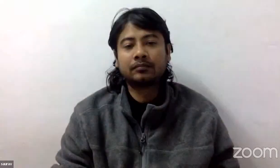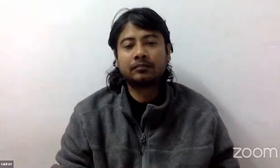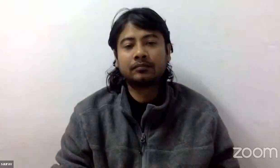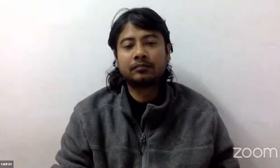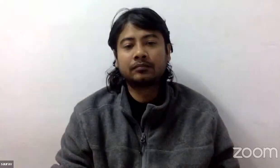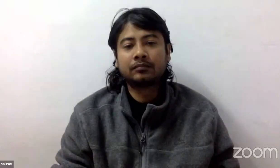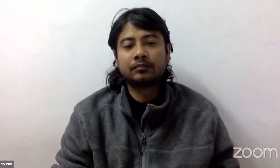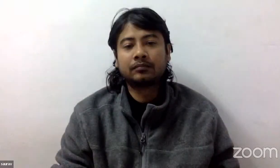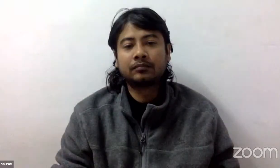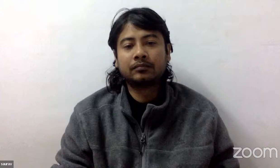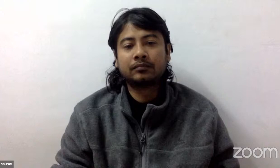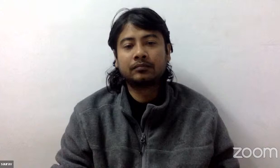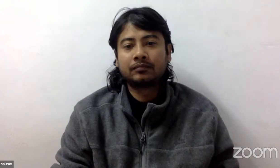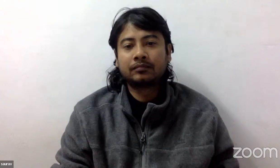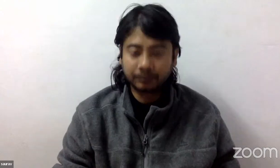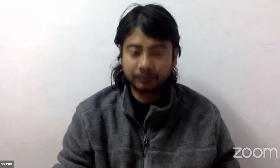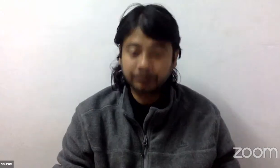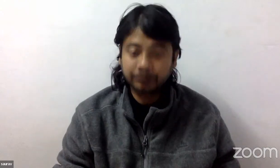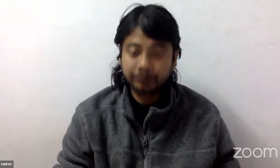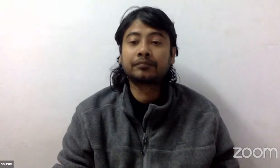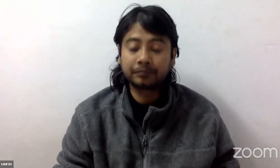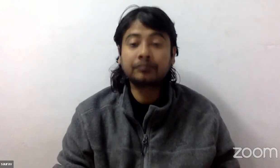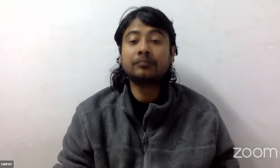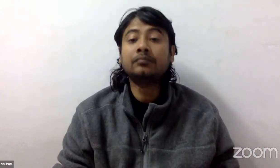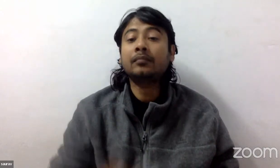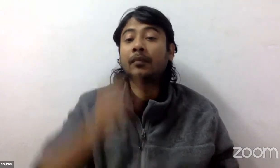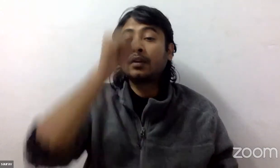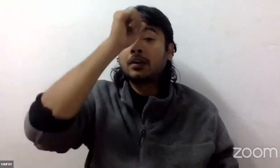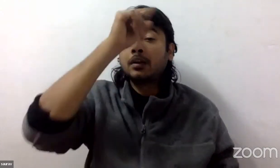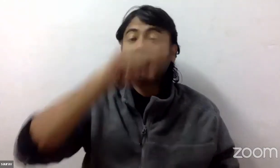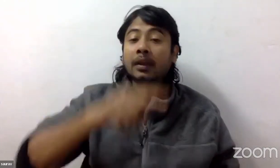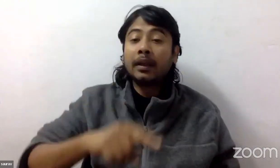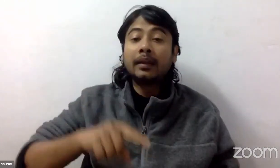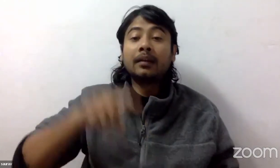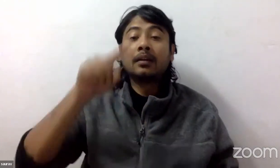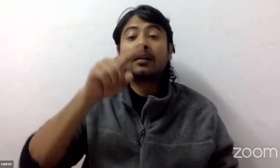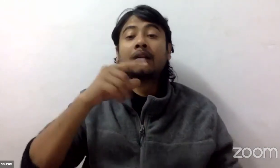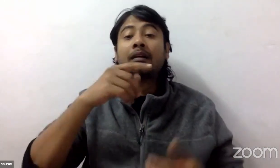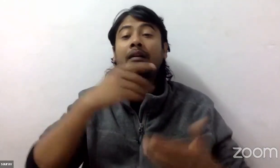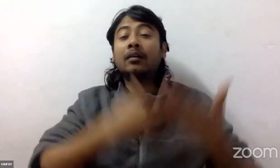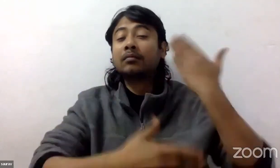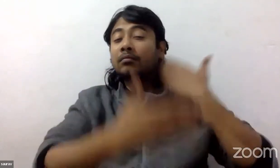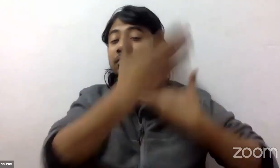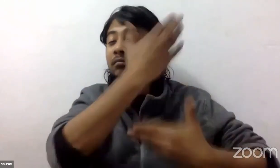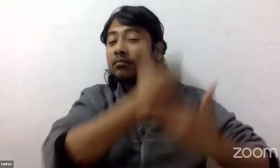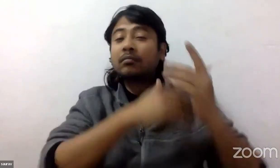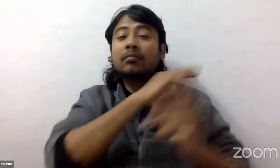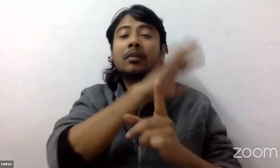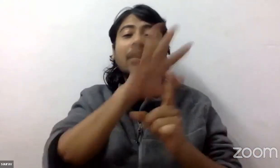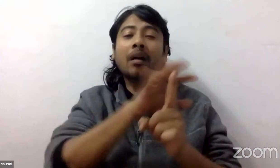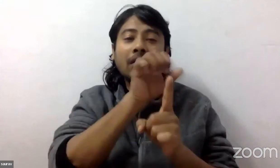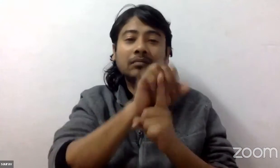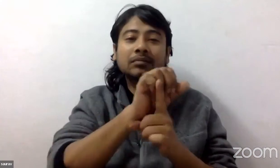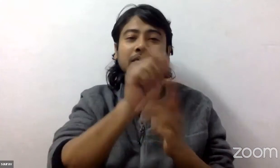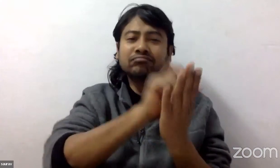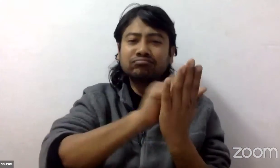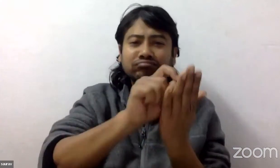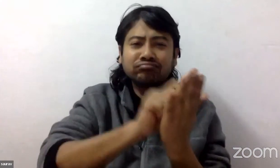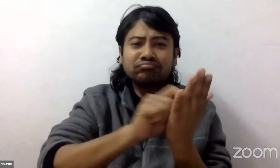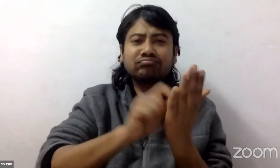So our scriptures tell us that one who observes fasting on Ekadashi is free from all kind of reactions,